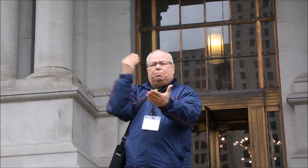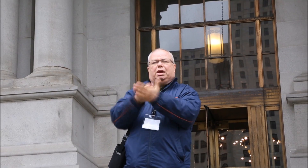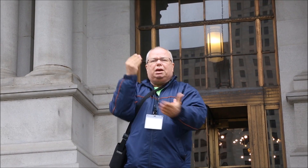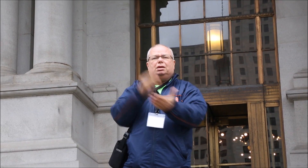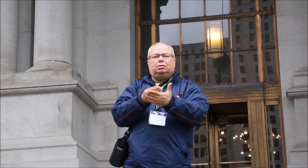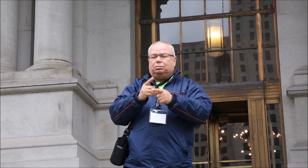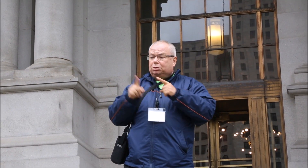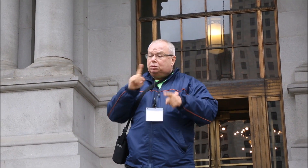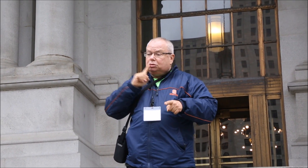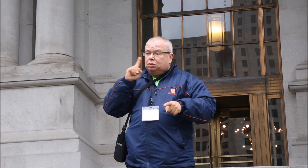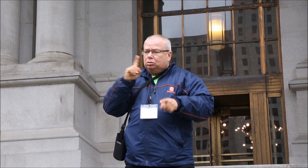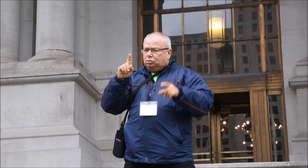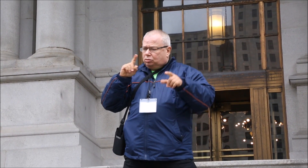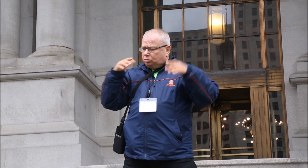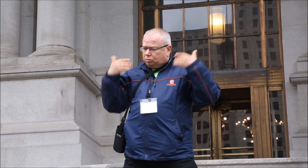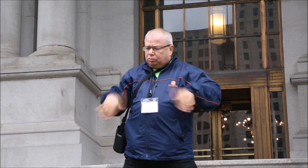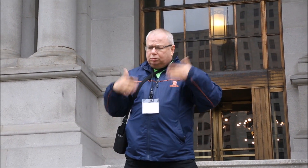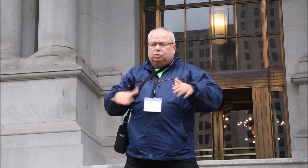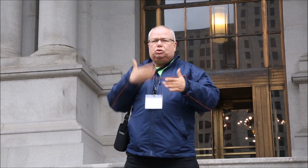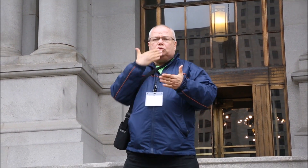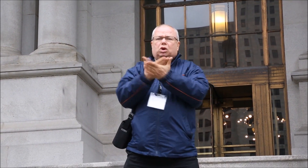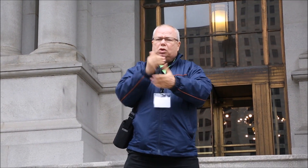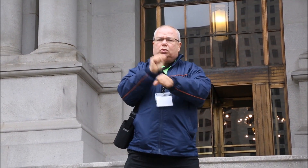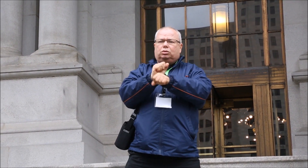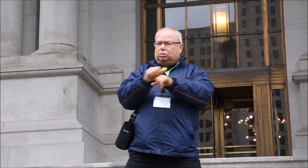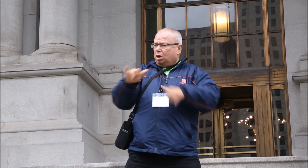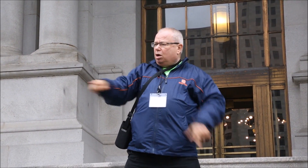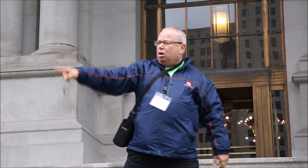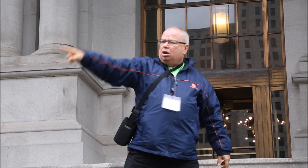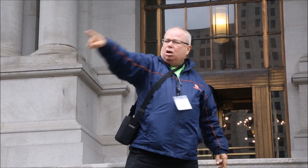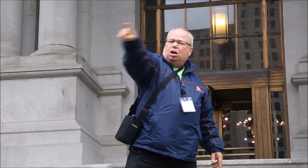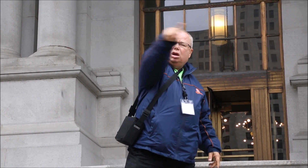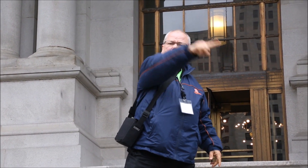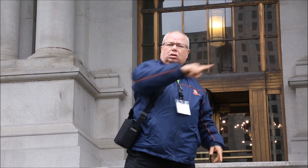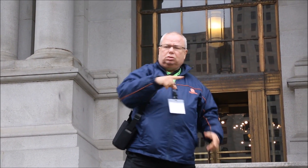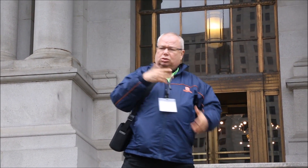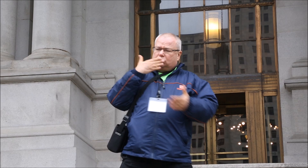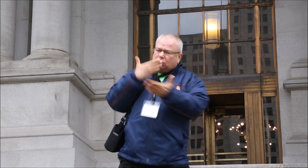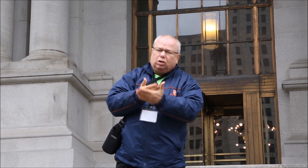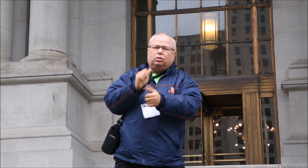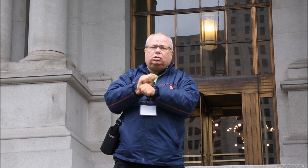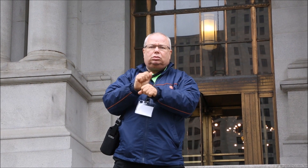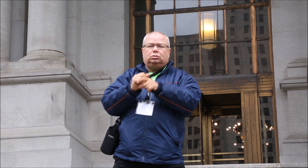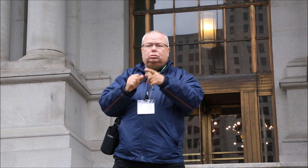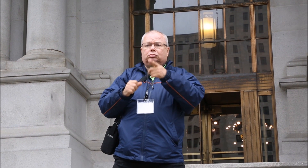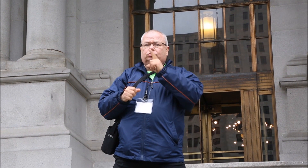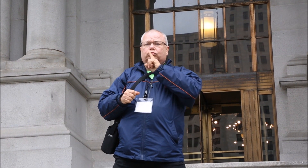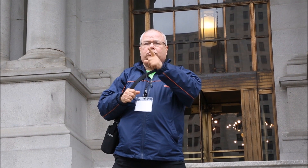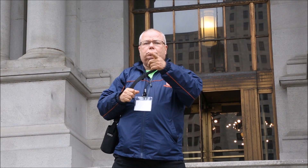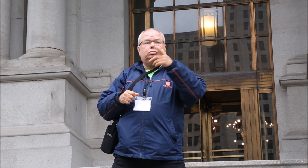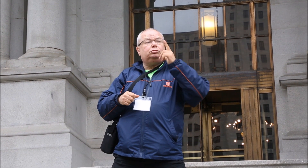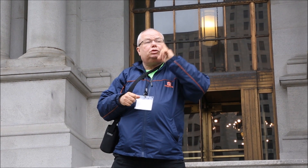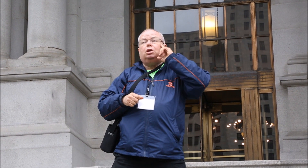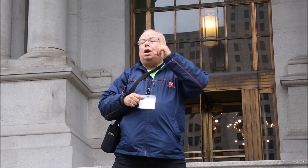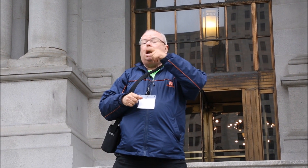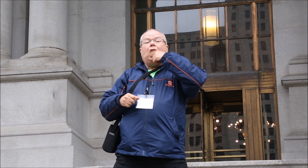deaf people. All this could have been avoided. We need to be here at the state Supreme Court and in other places around the